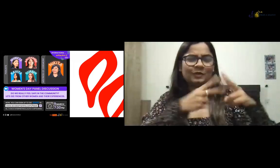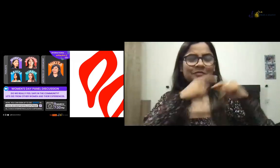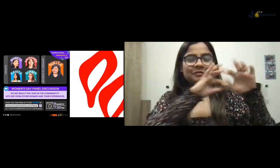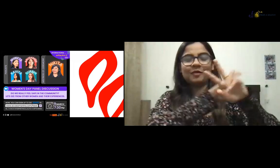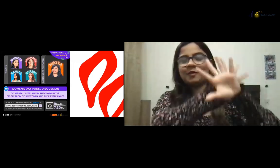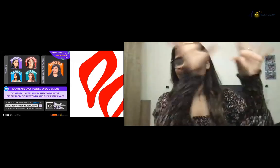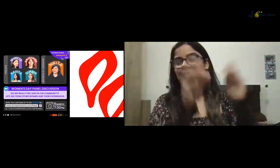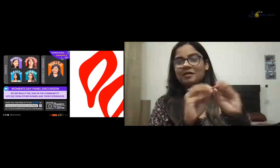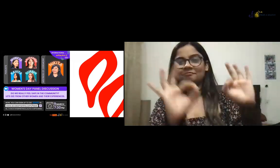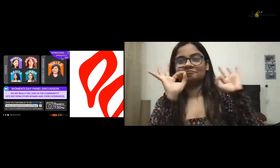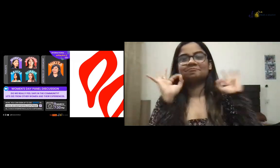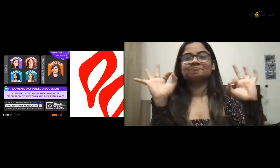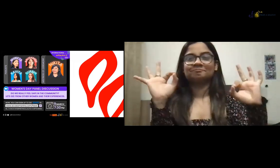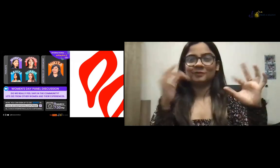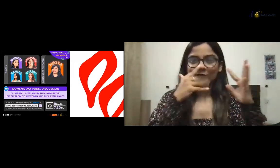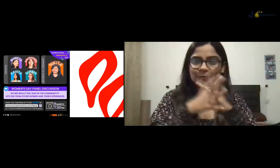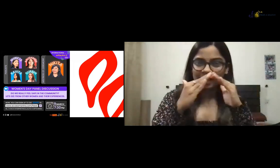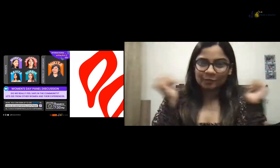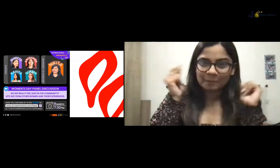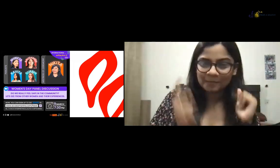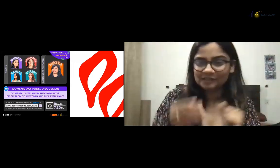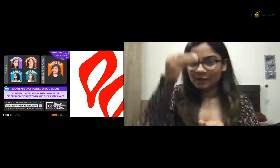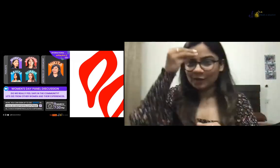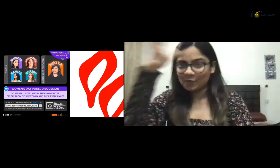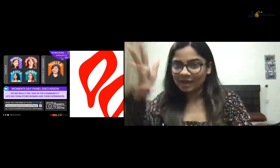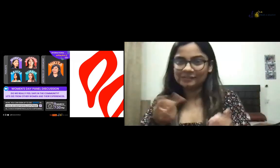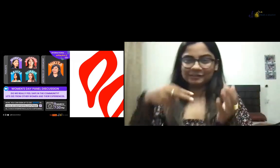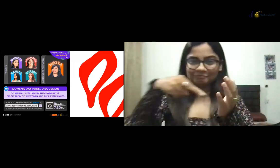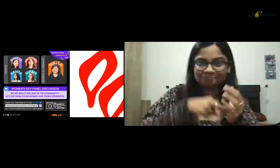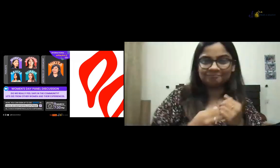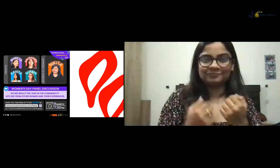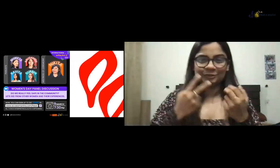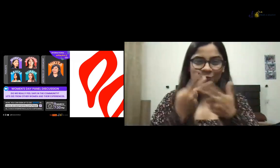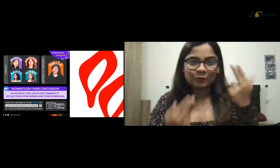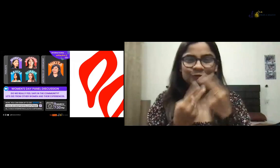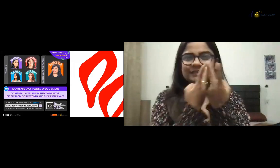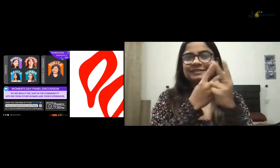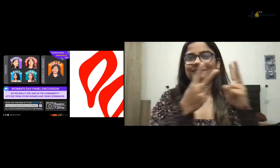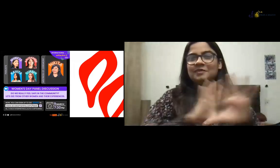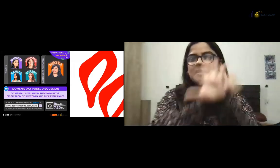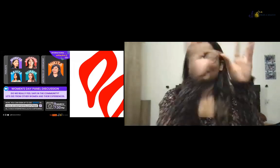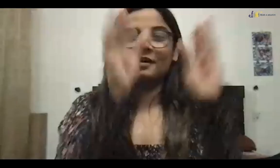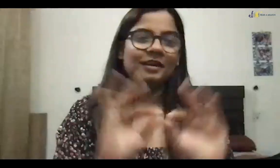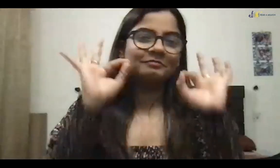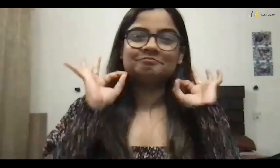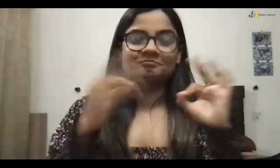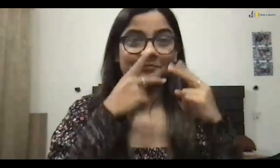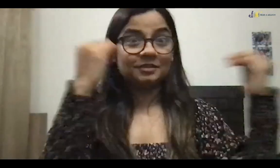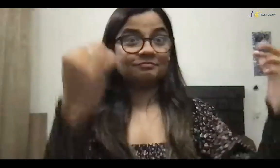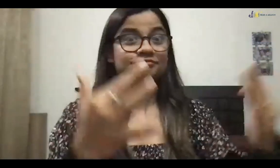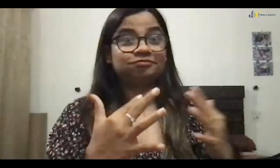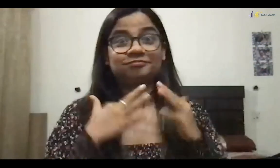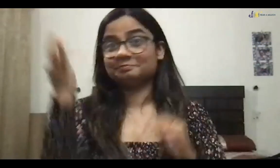sent lots of video and about awareness, and that was awesome program about women's, and we will creating the awareness, and also we